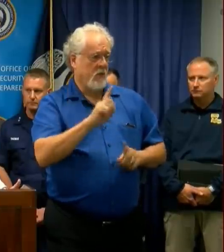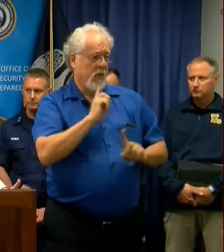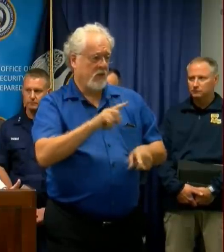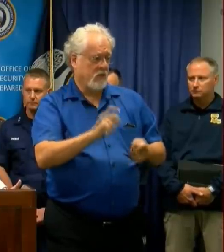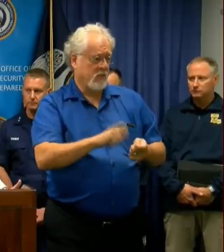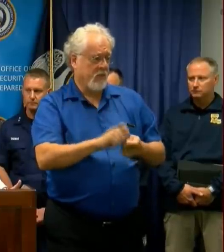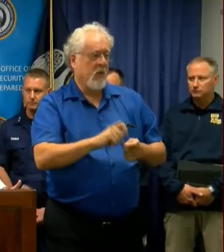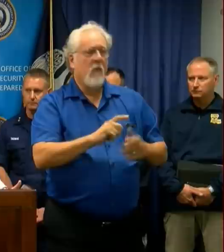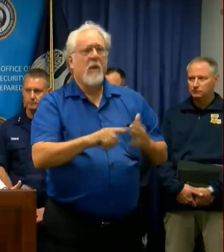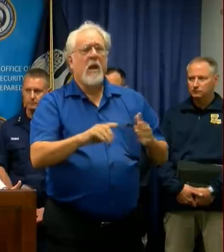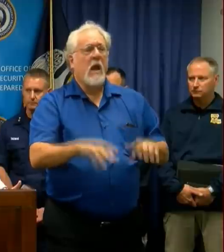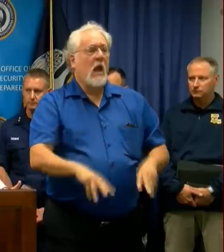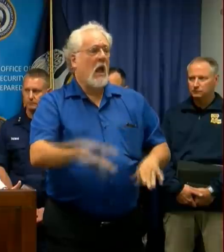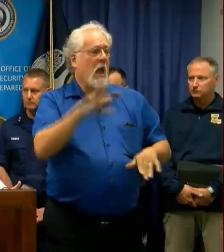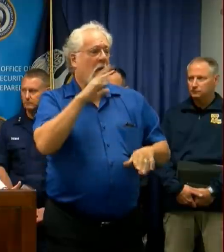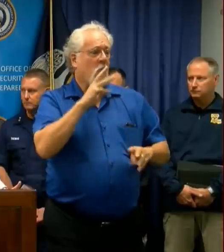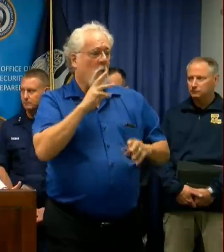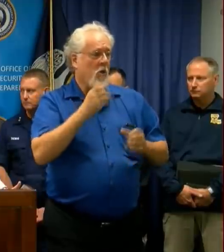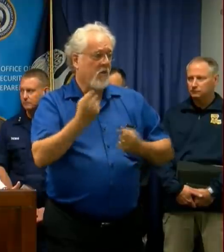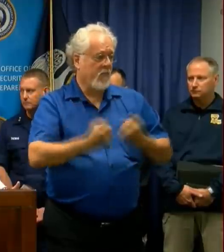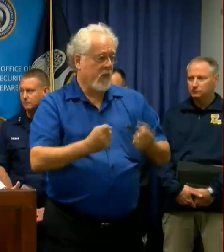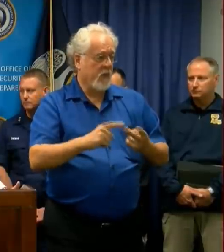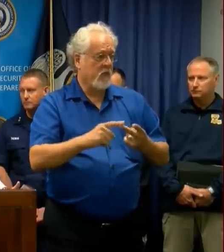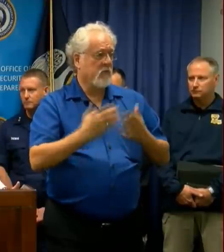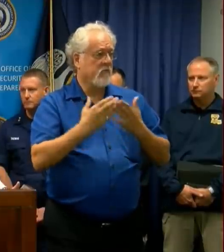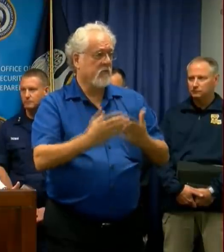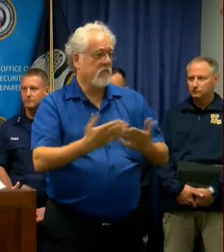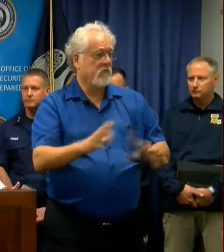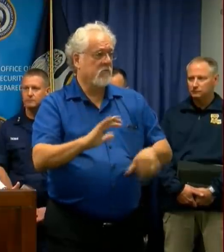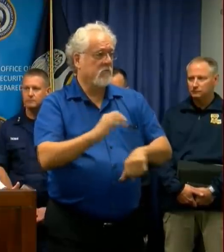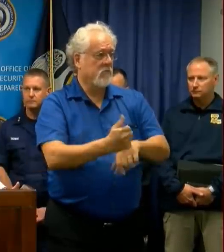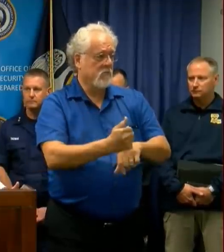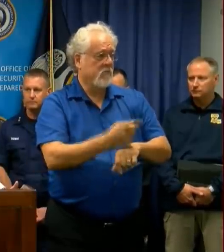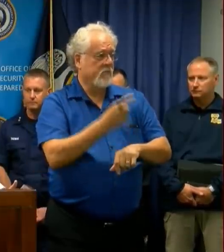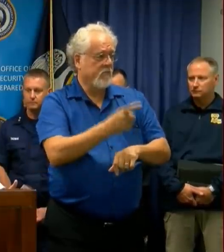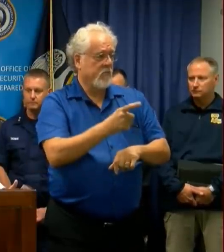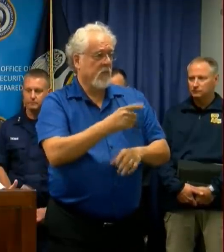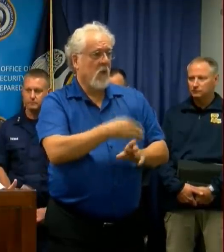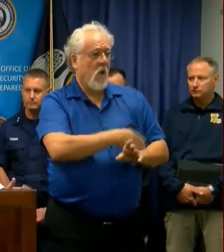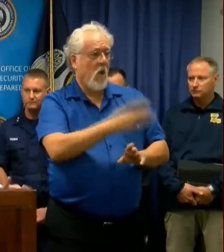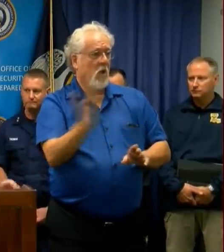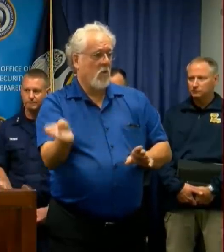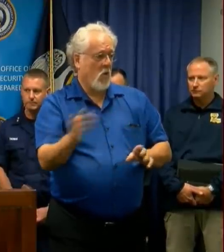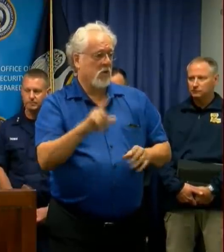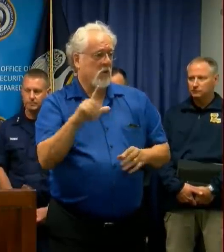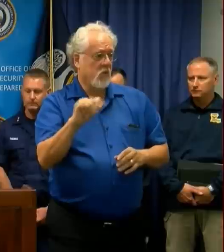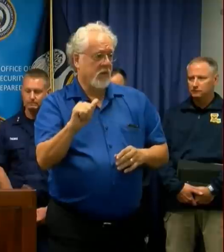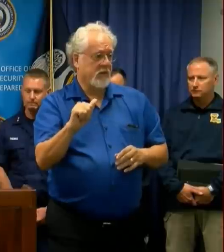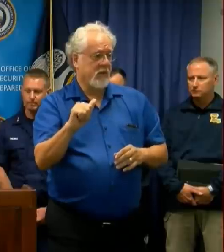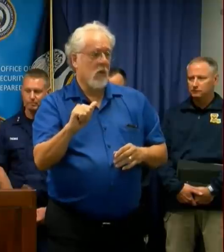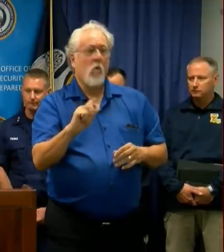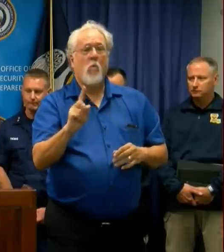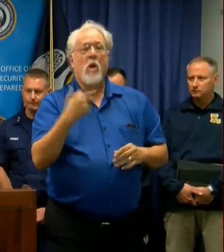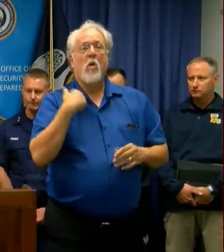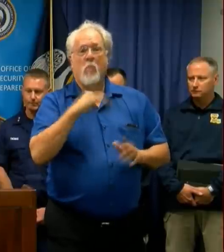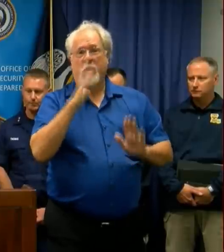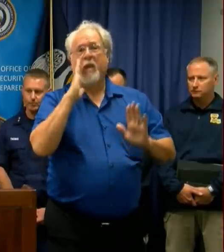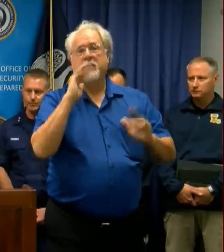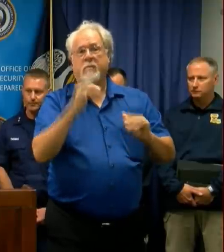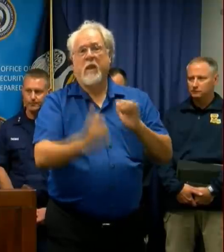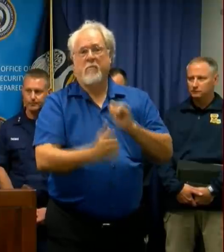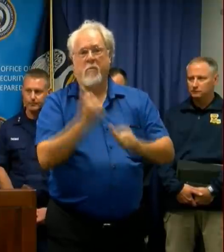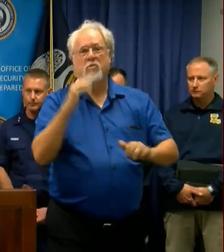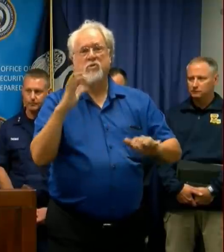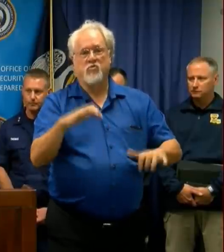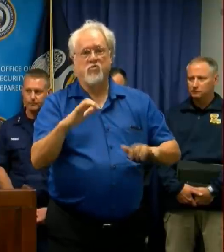specifically. But high water vehicles and vessels have been staged across Louisiana in the areas where we were expecting the